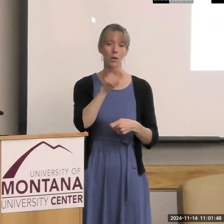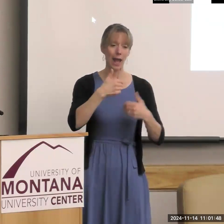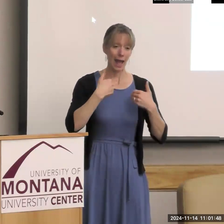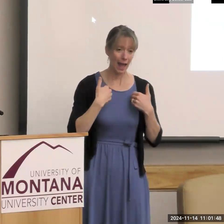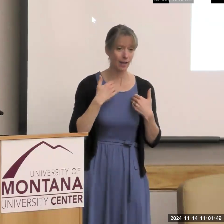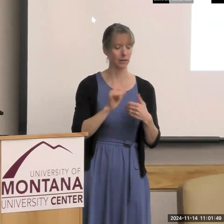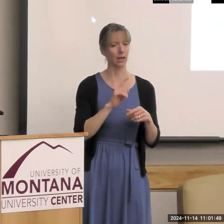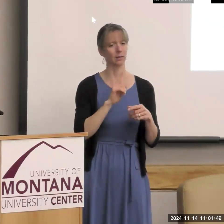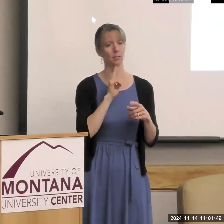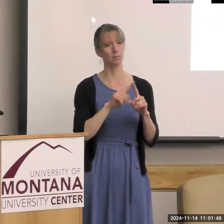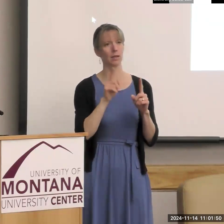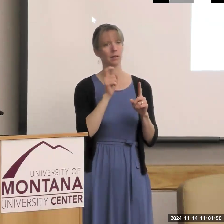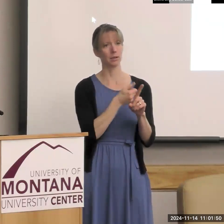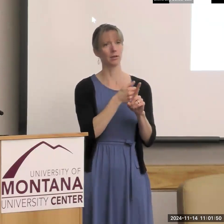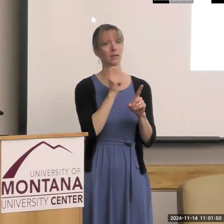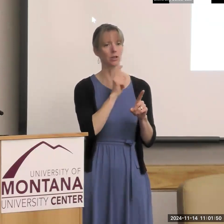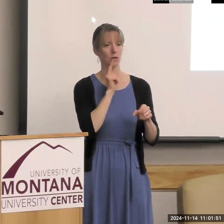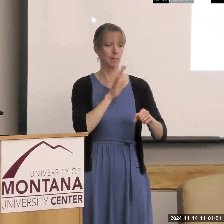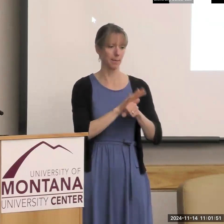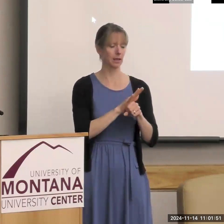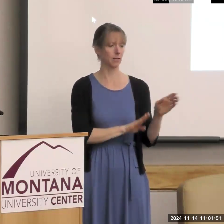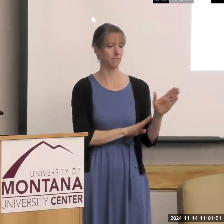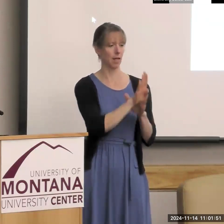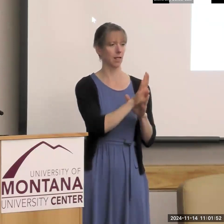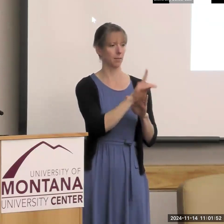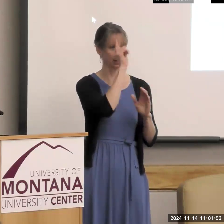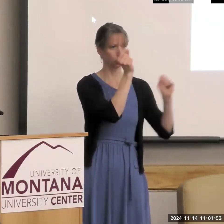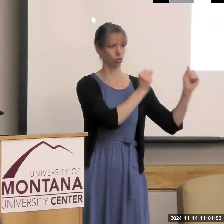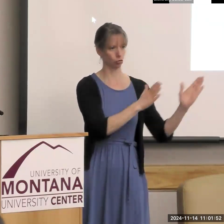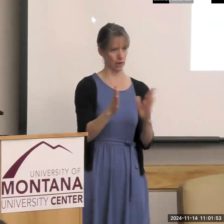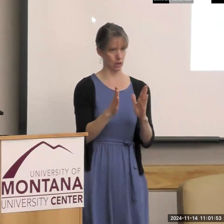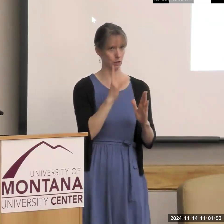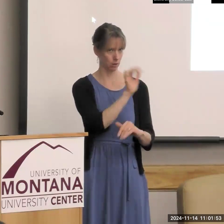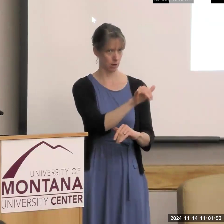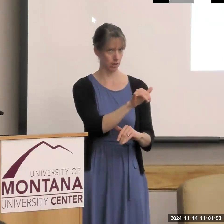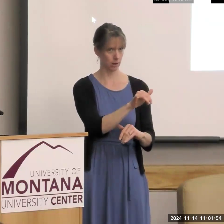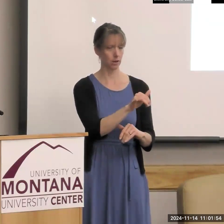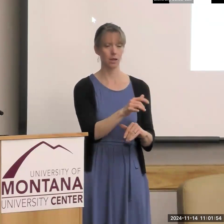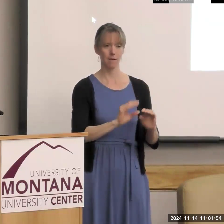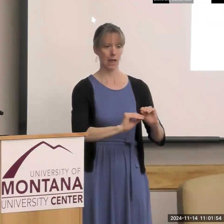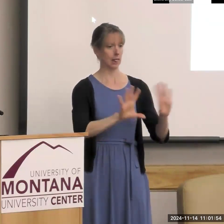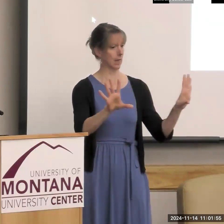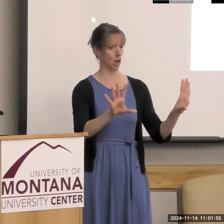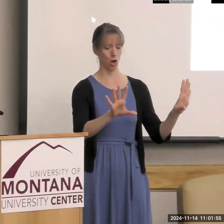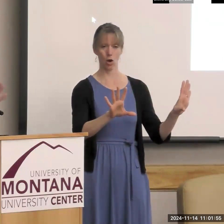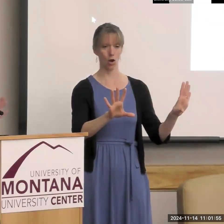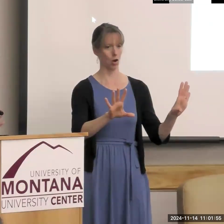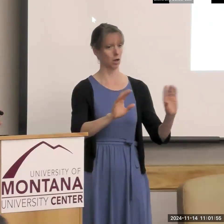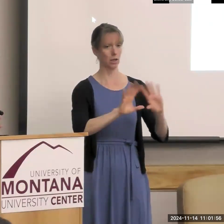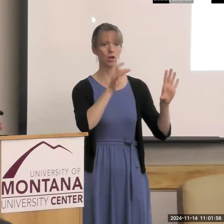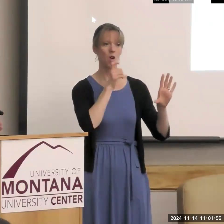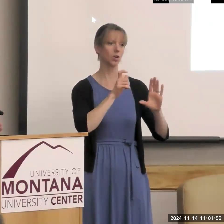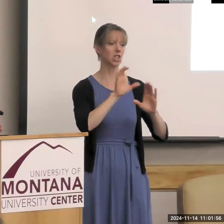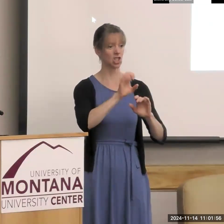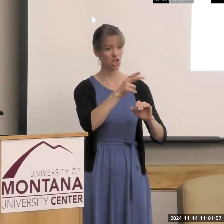wanted to commit to developing a strategy, right? It was very clear, you don't need to, we don't want you to rewrite your